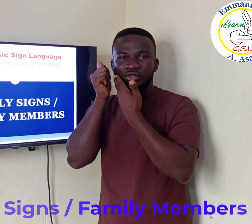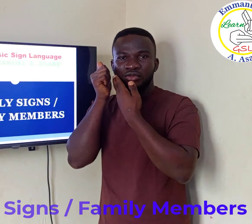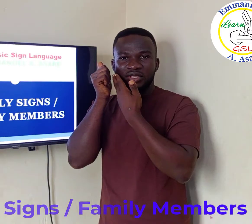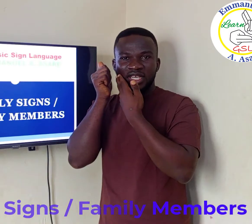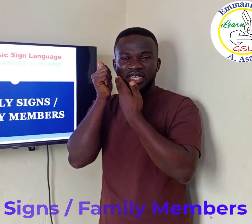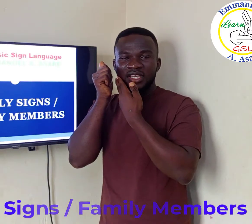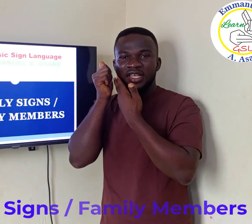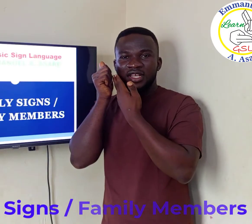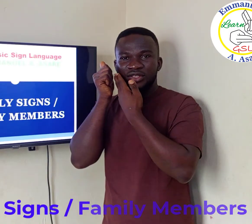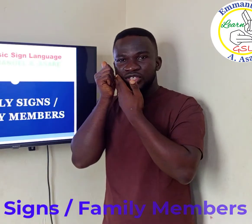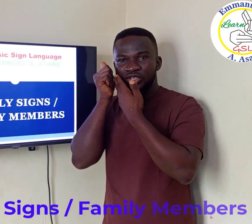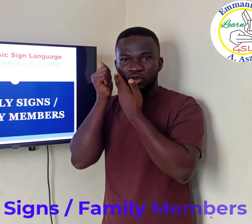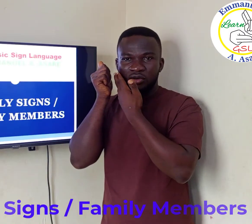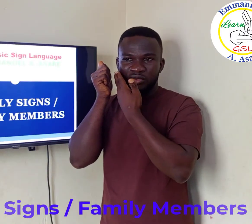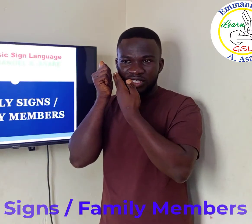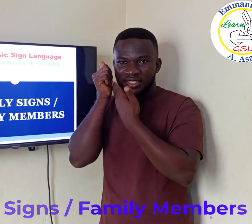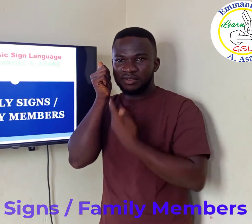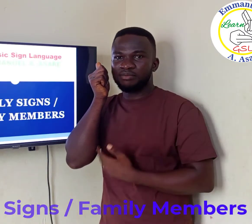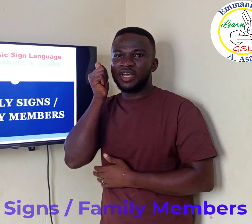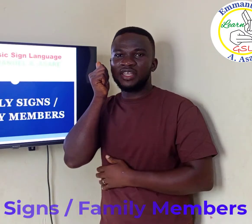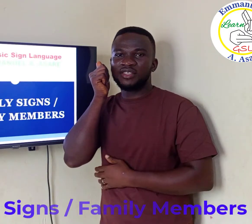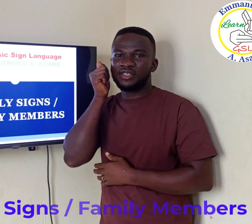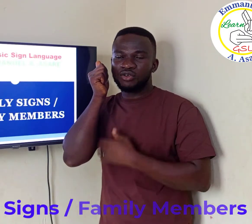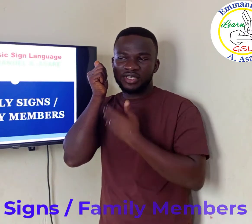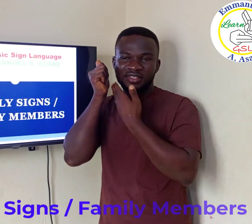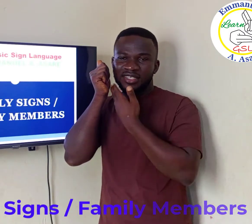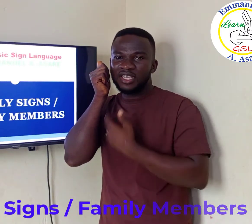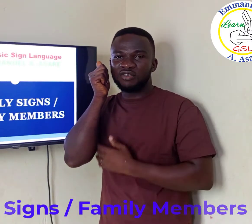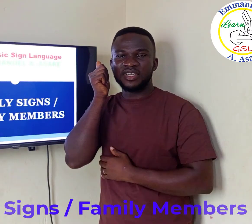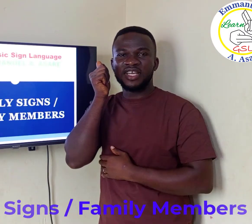to the cheek or just by the cheek or this side of the head.